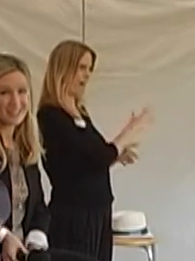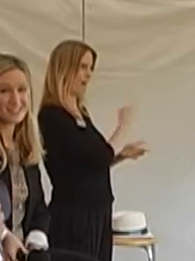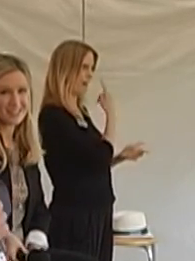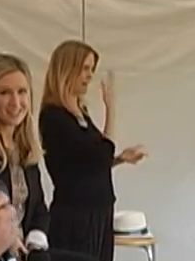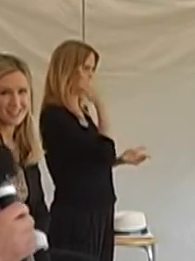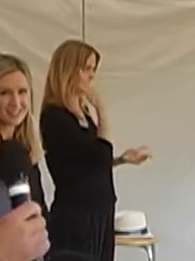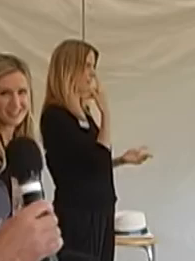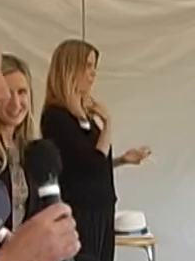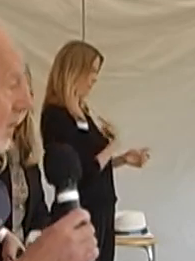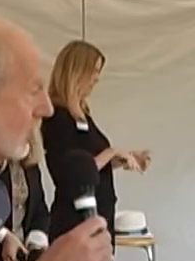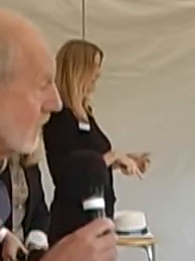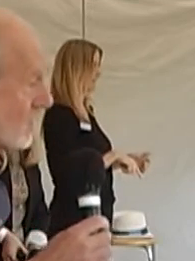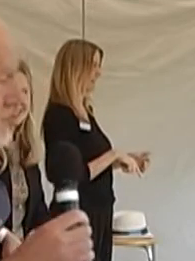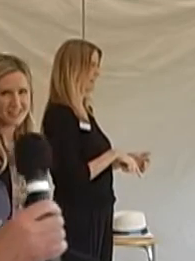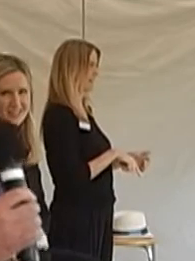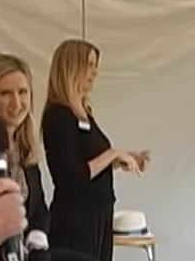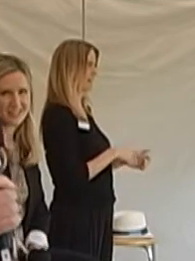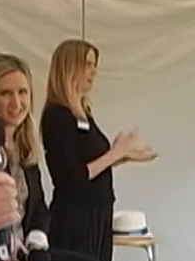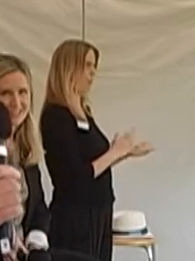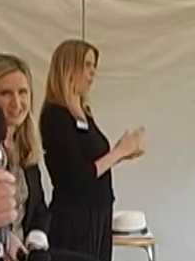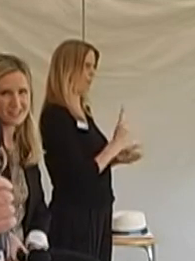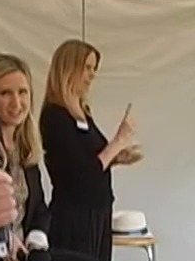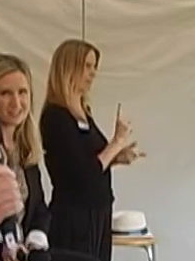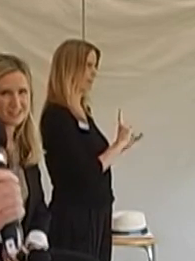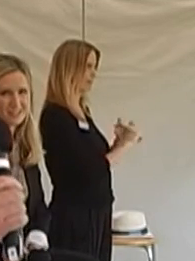Politiken, I think it was, about an